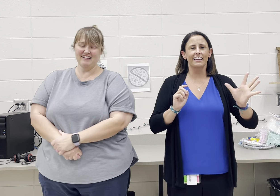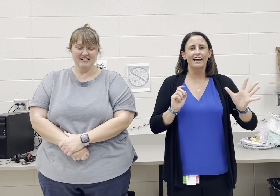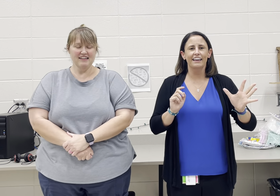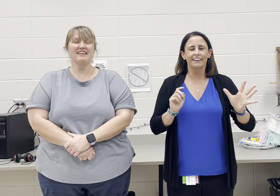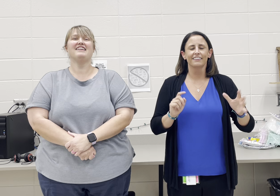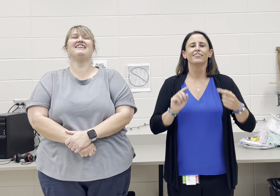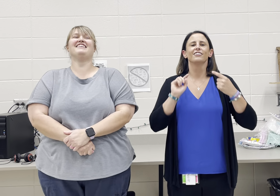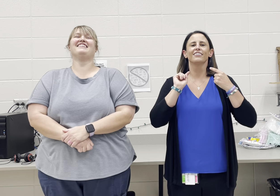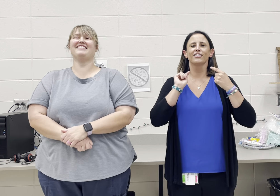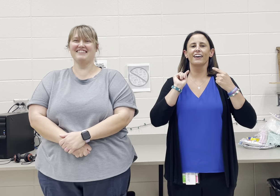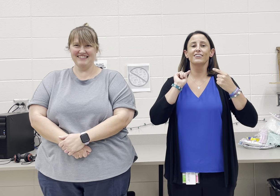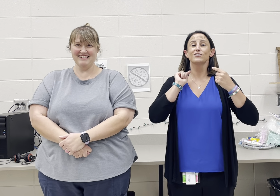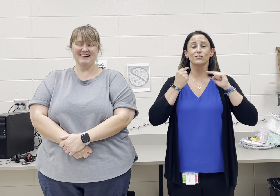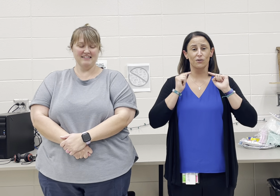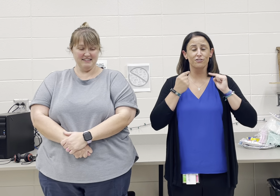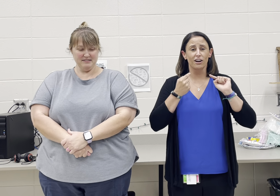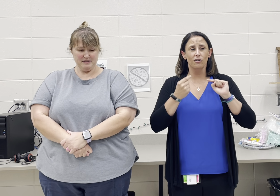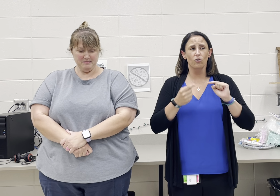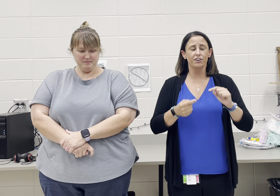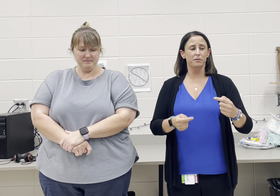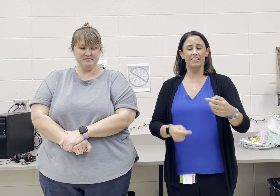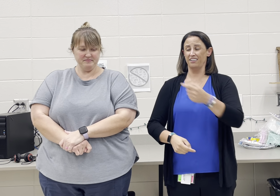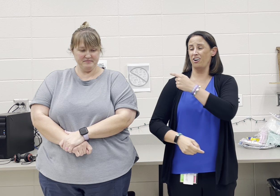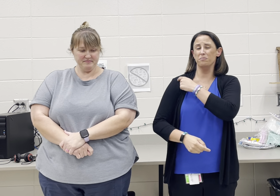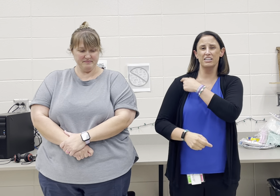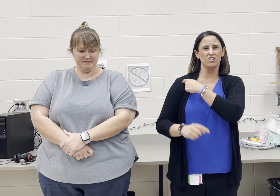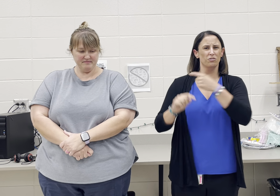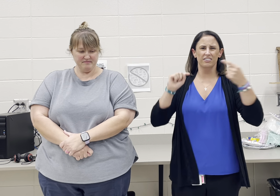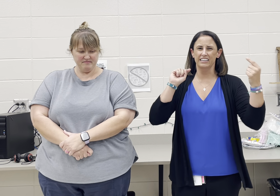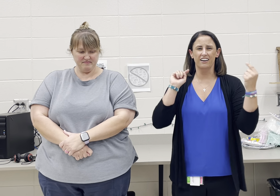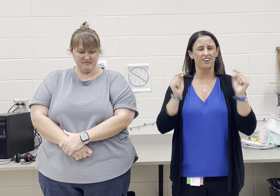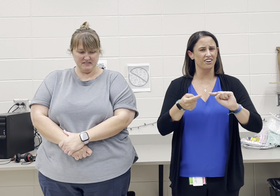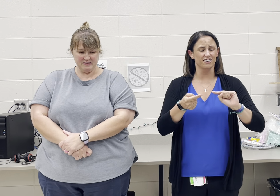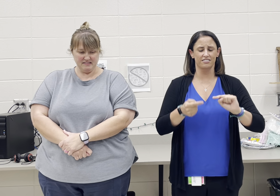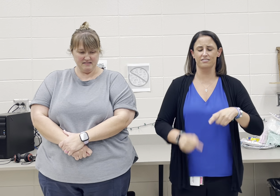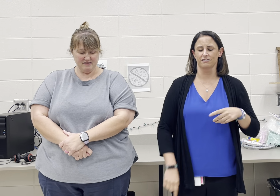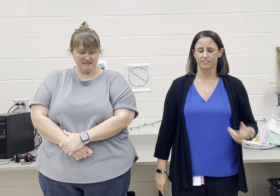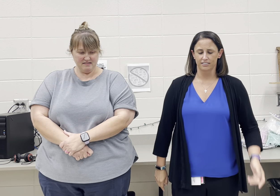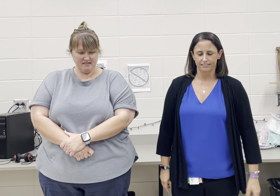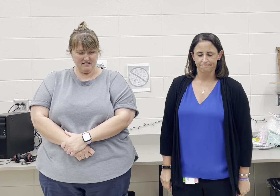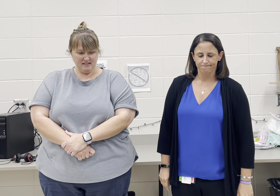ache. Okay, sore throat. Or you could be like, oh, my shoulder hurts.